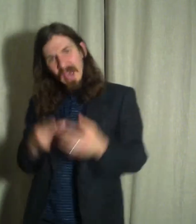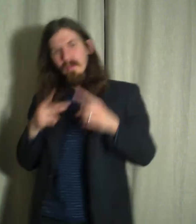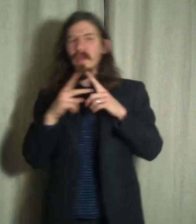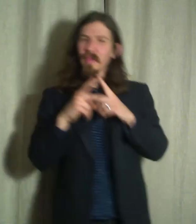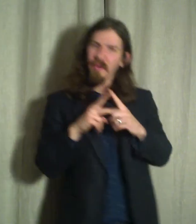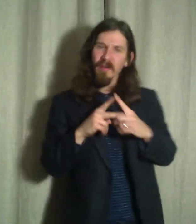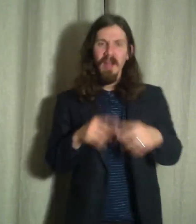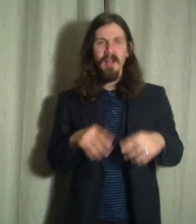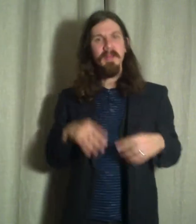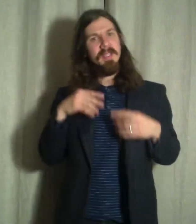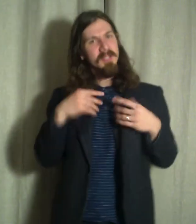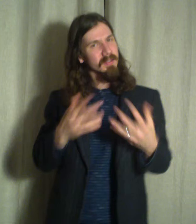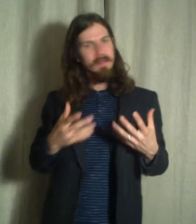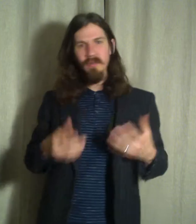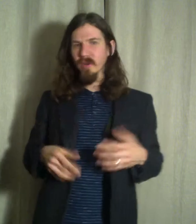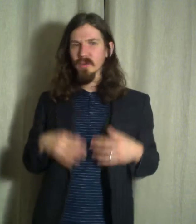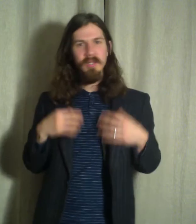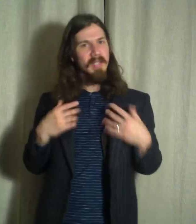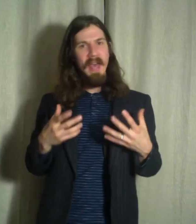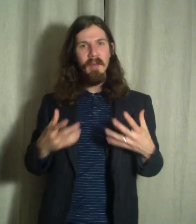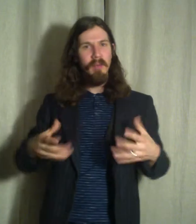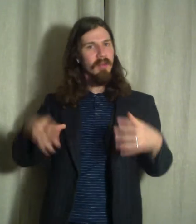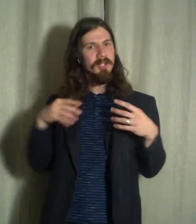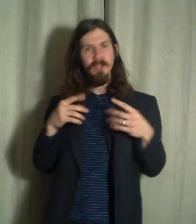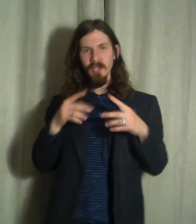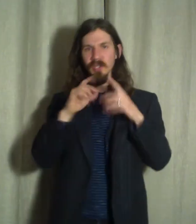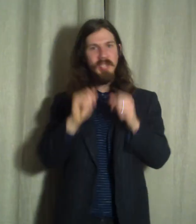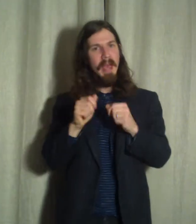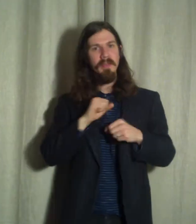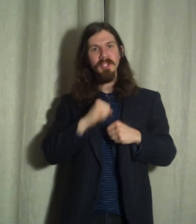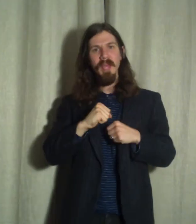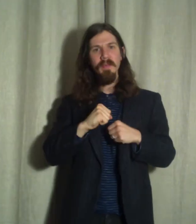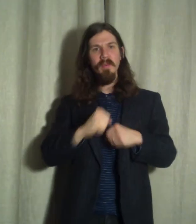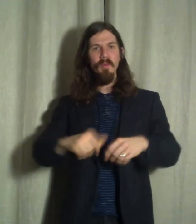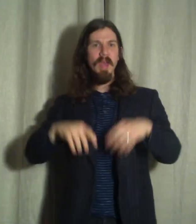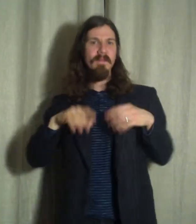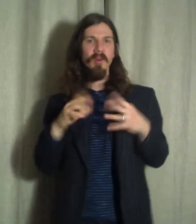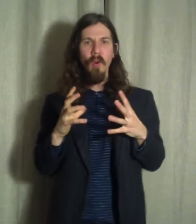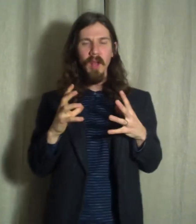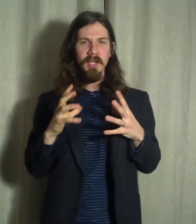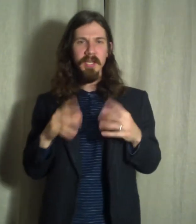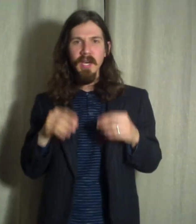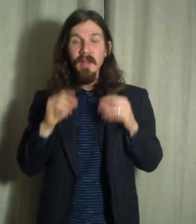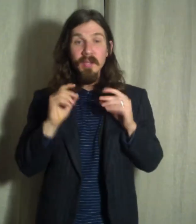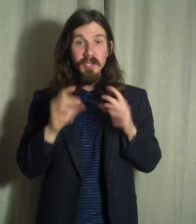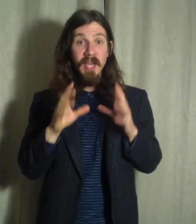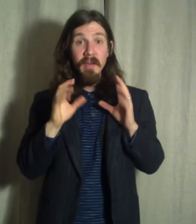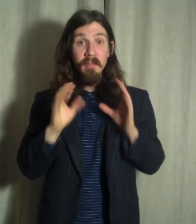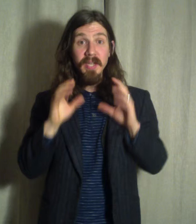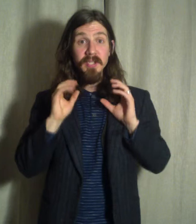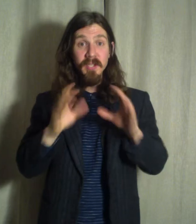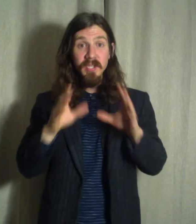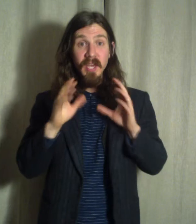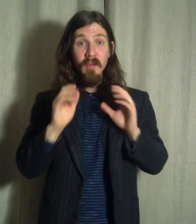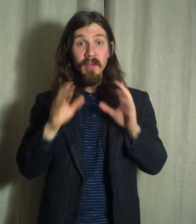Timbre, that third element, is the French word timbre, the stamp, the shape of the wave, the quality. The same pitch at the same rhythm